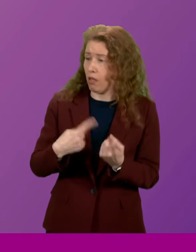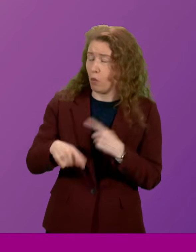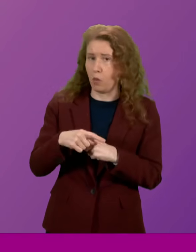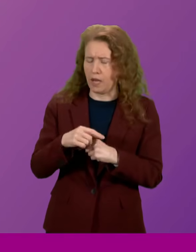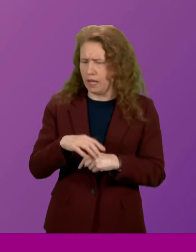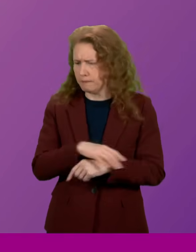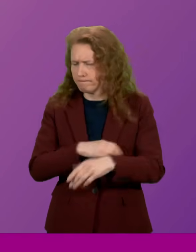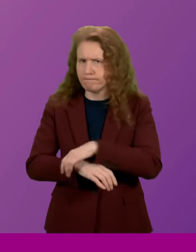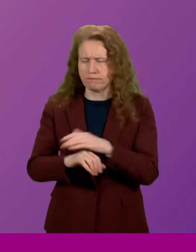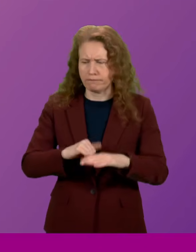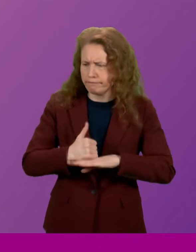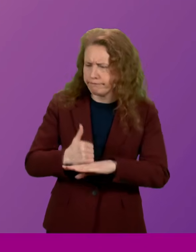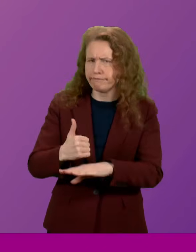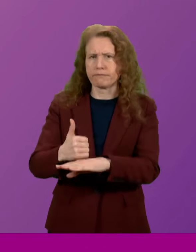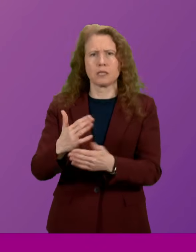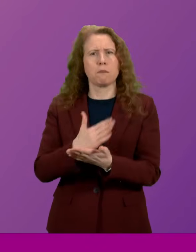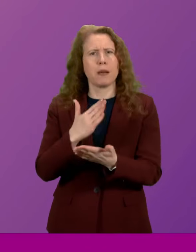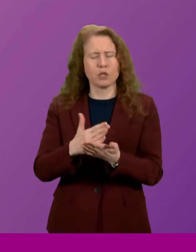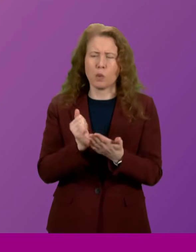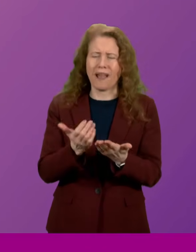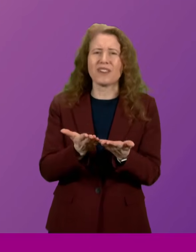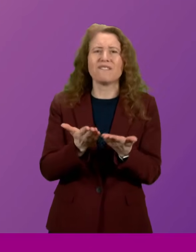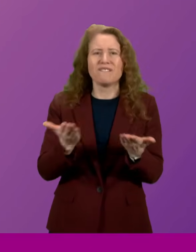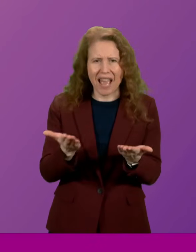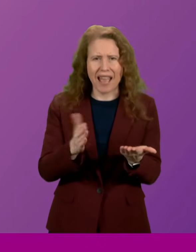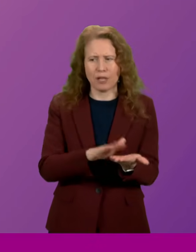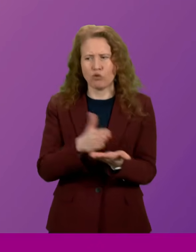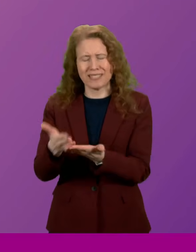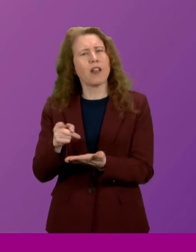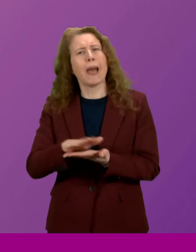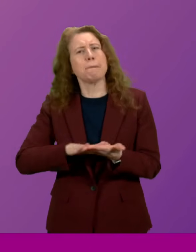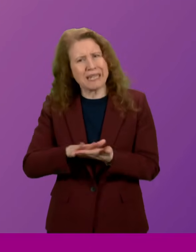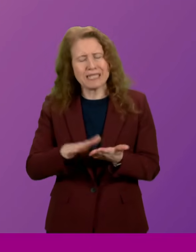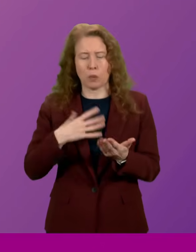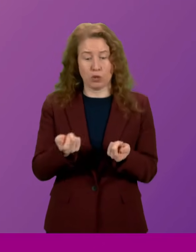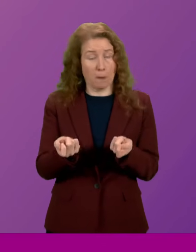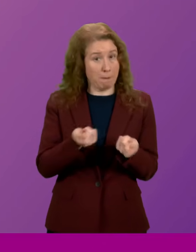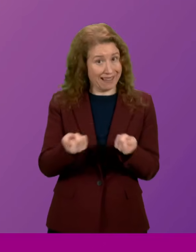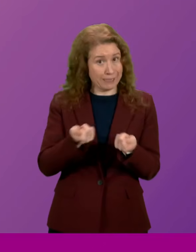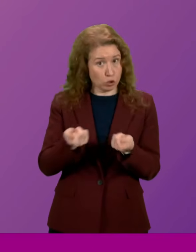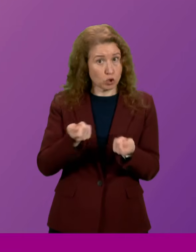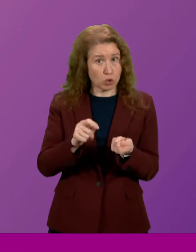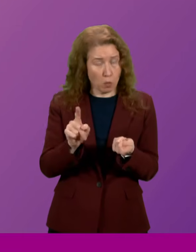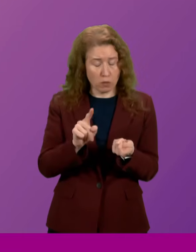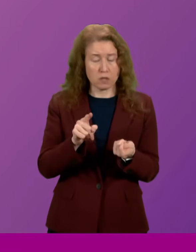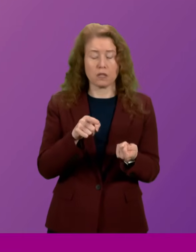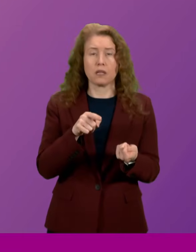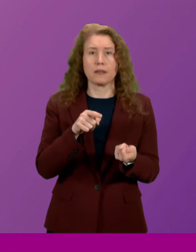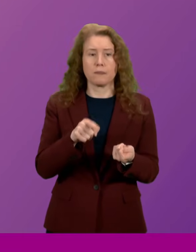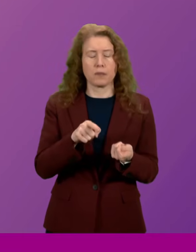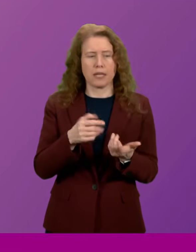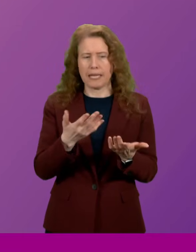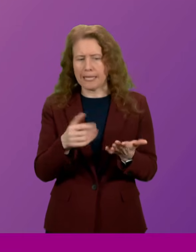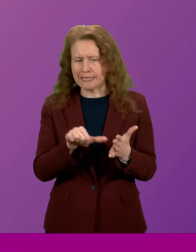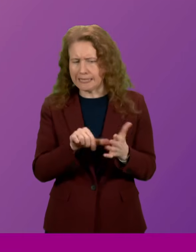forward measures to ensure a just transition, which means that we must manage the